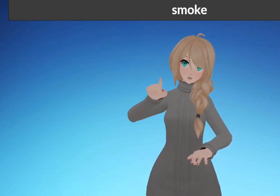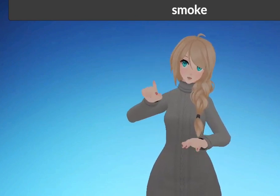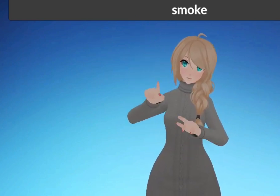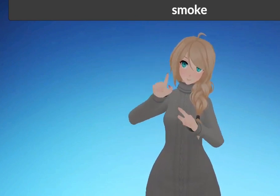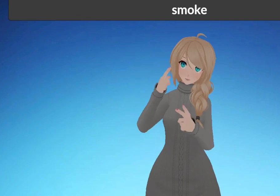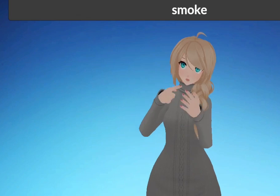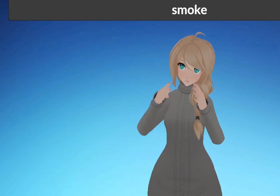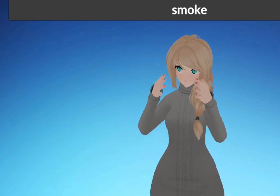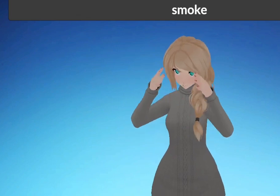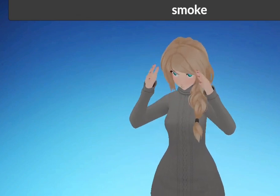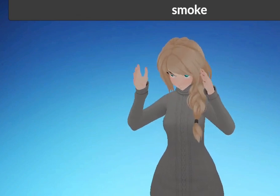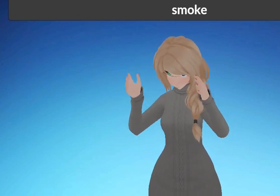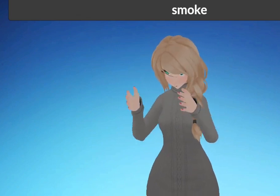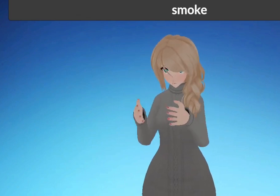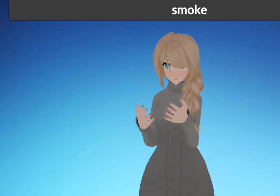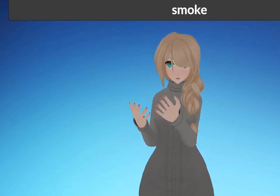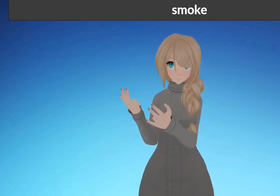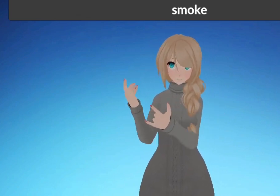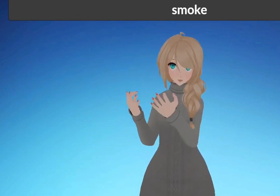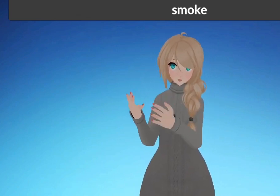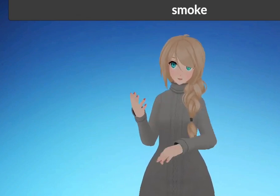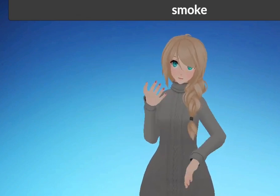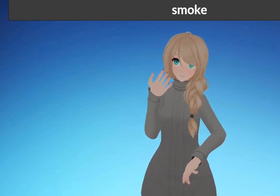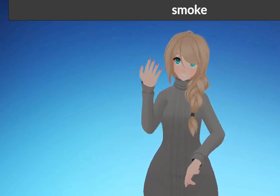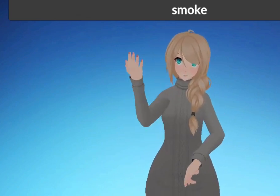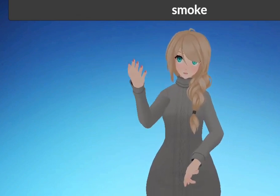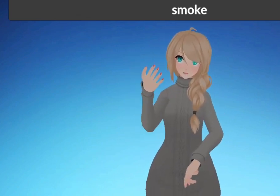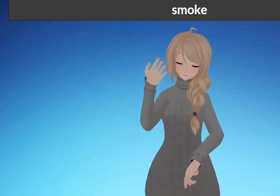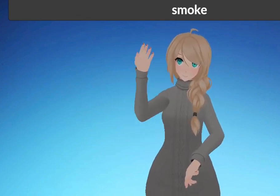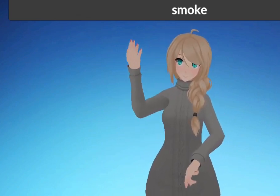That, or if you force it on fire, it's smoke.